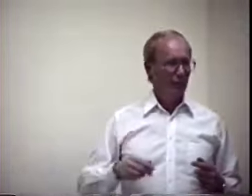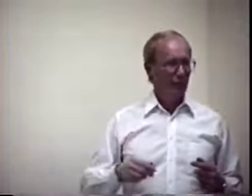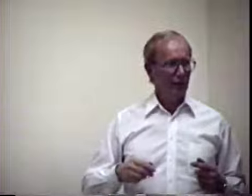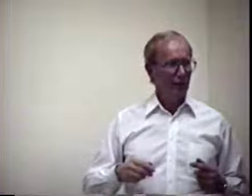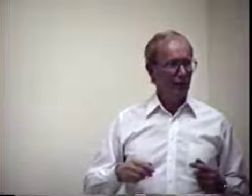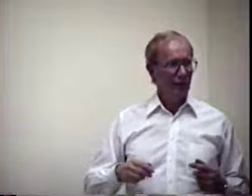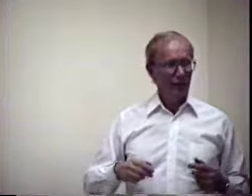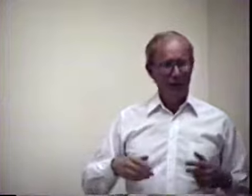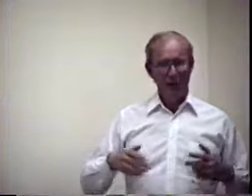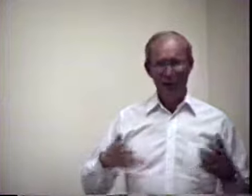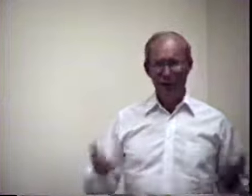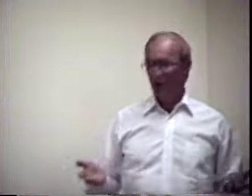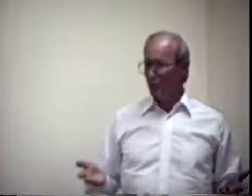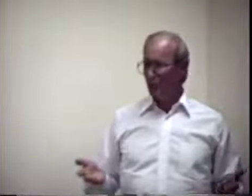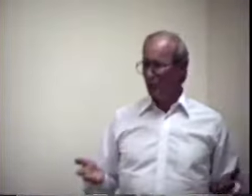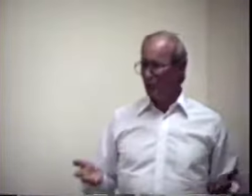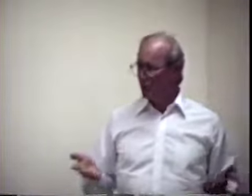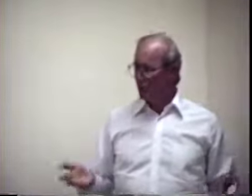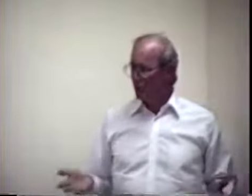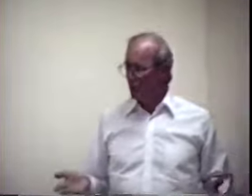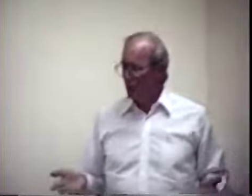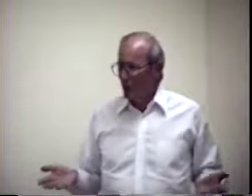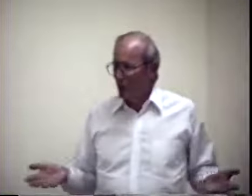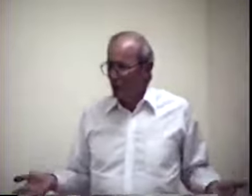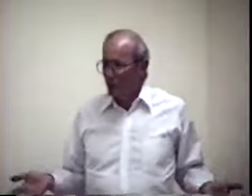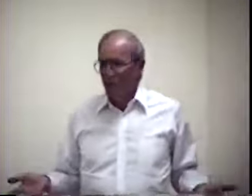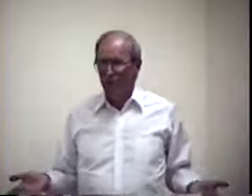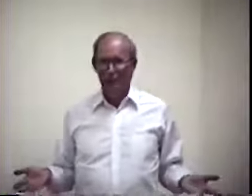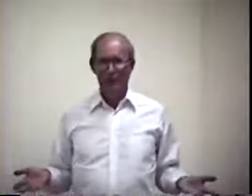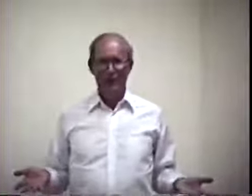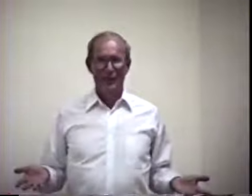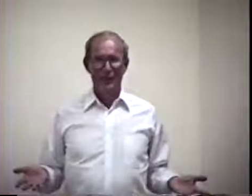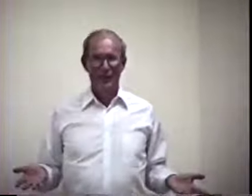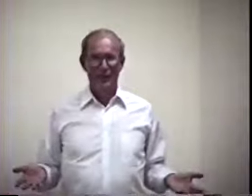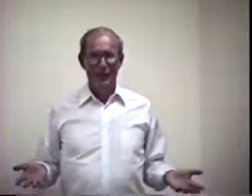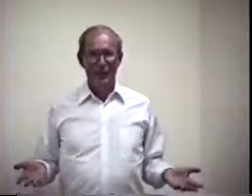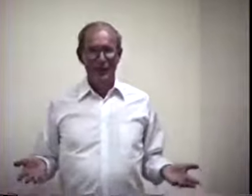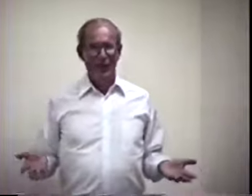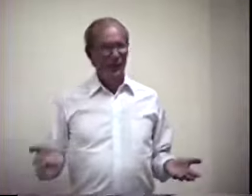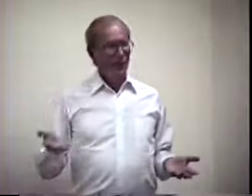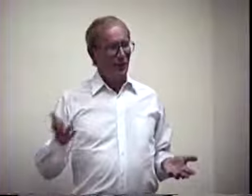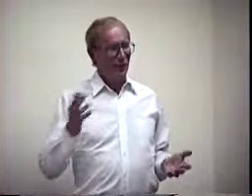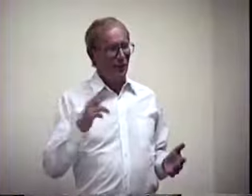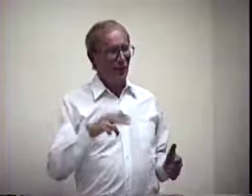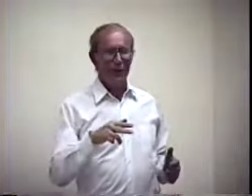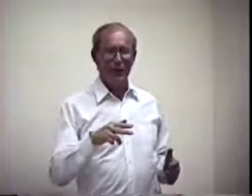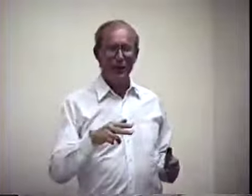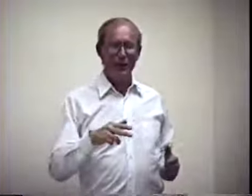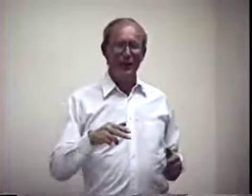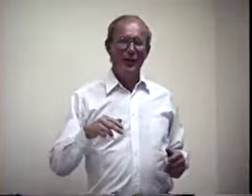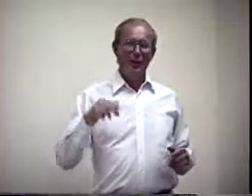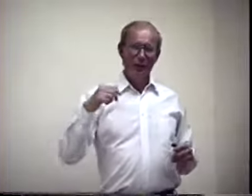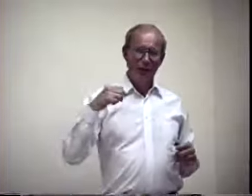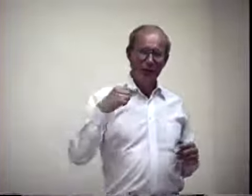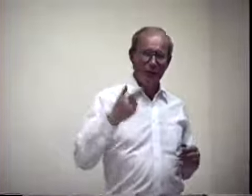me. It just made me look foolish. I mean, I didn't know what he was saying. And I found a way here that I could